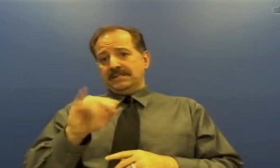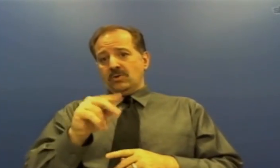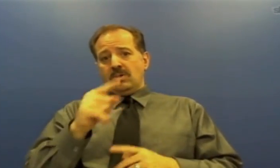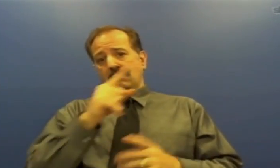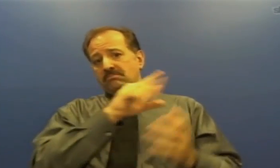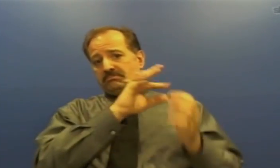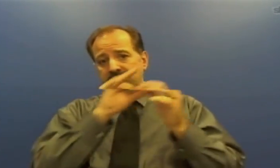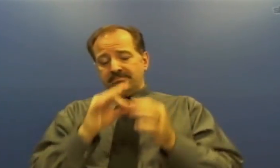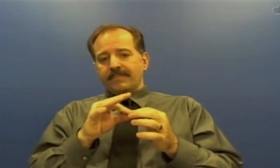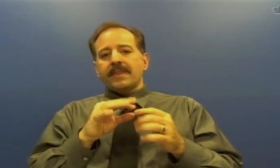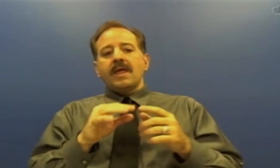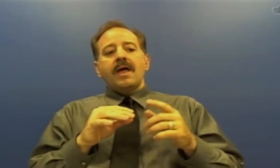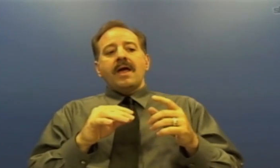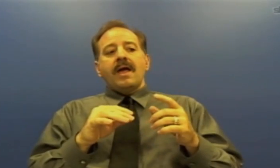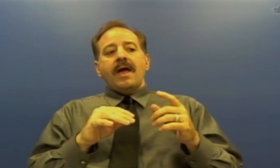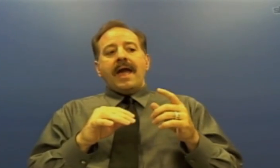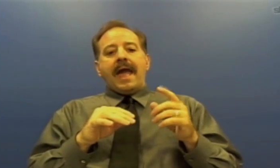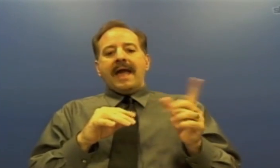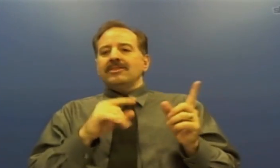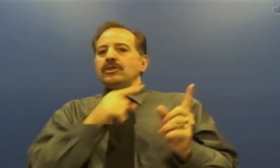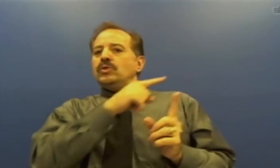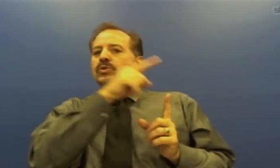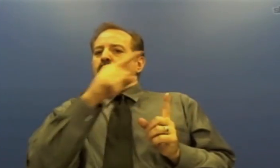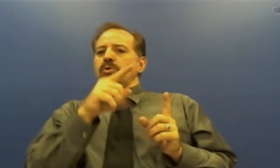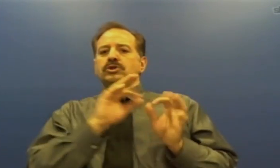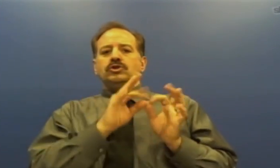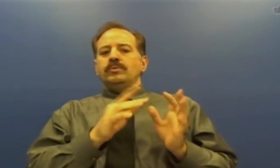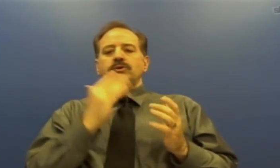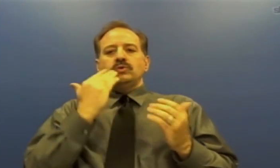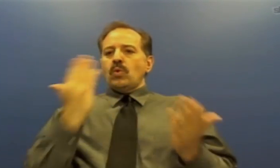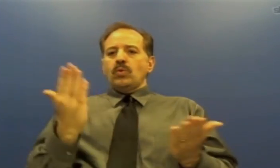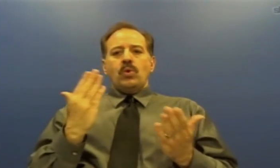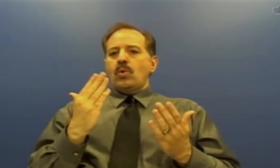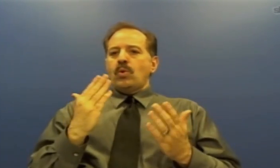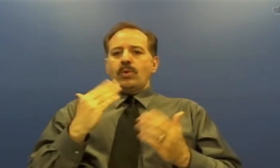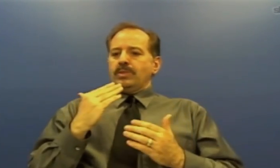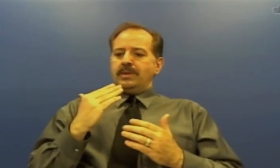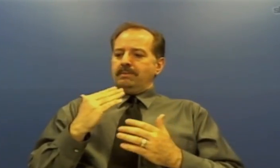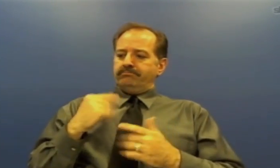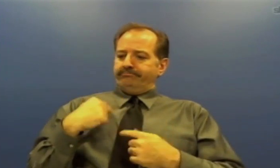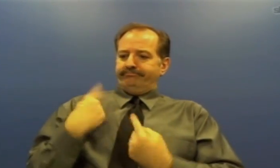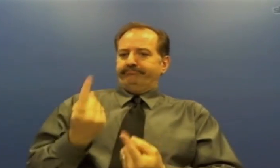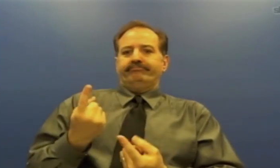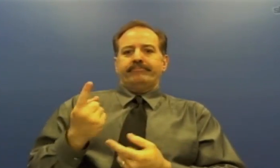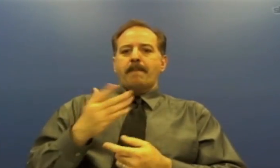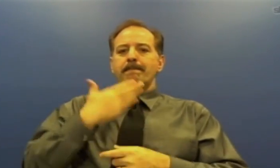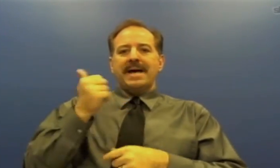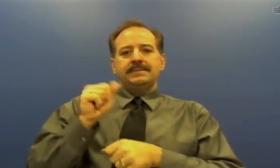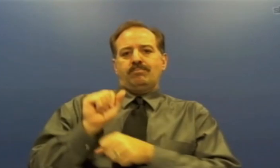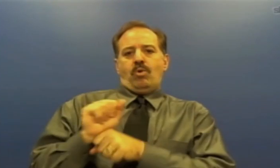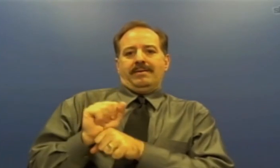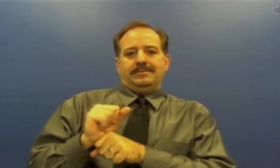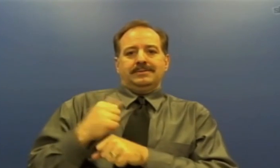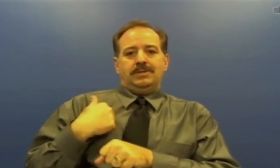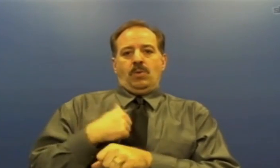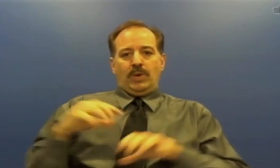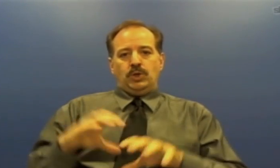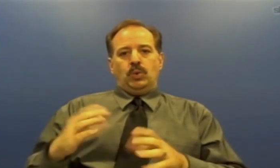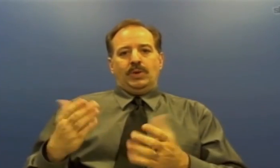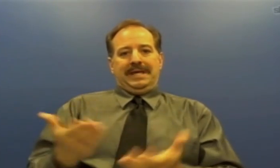from someplace else in another part of Minnesota. And so those interpreters are not aware of what's happened